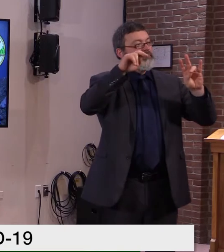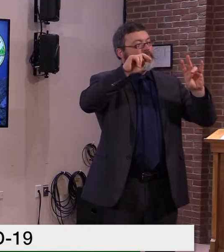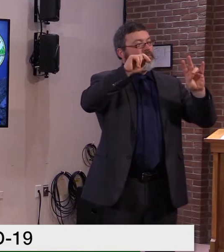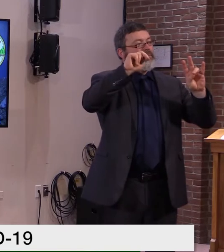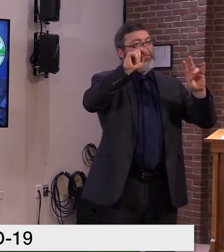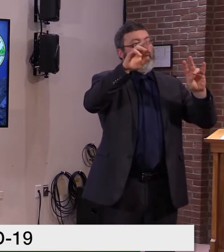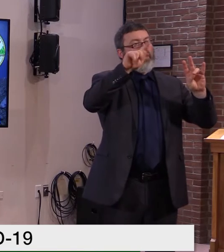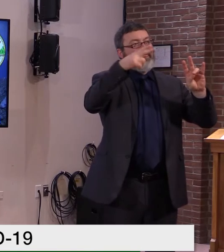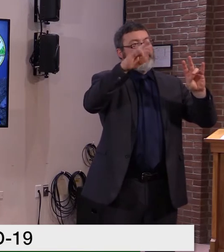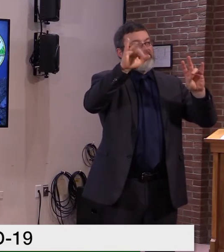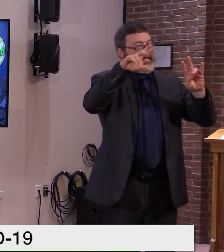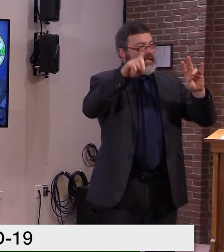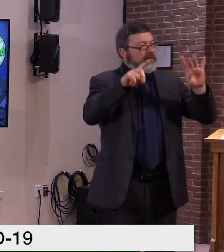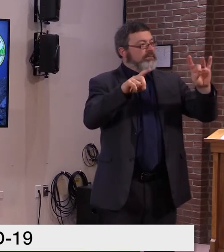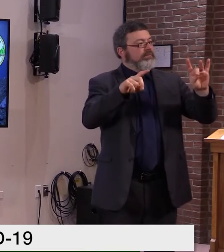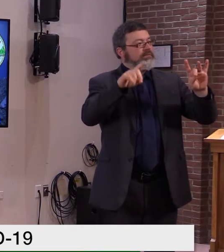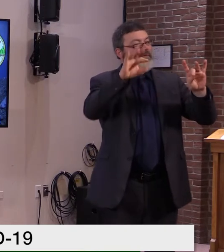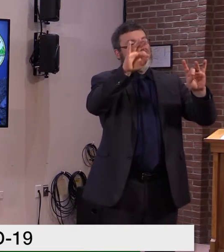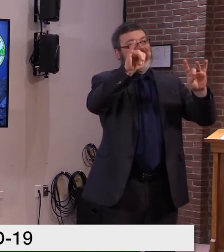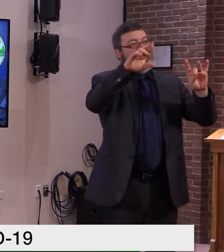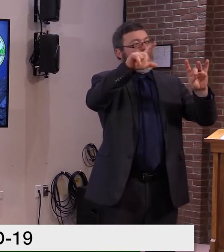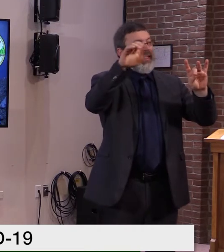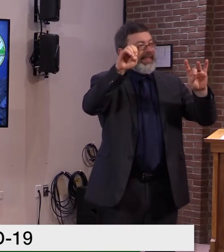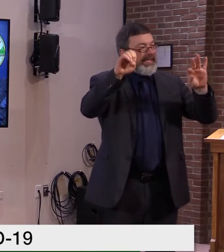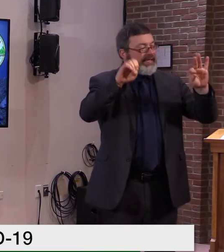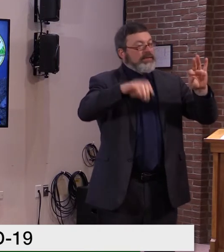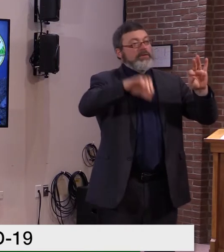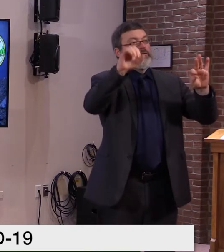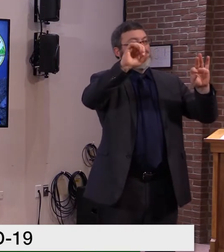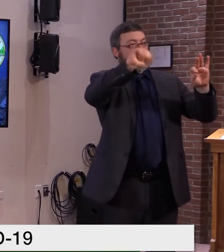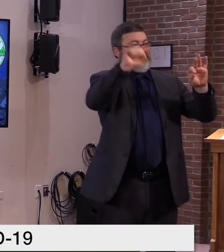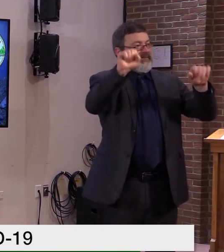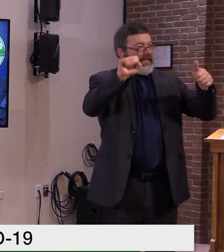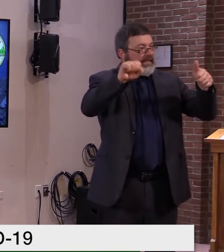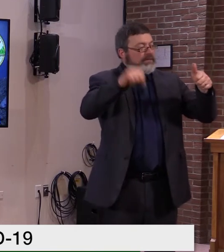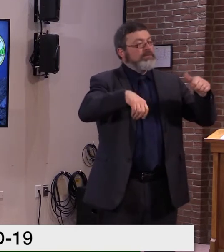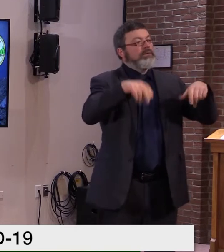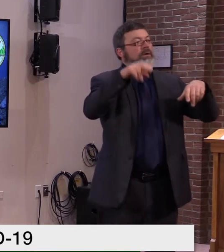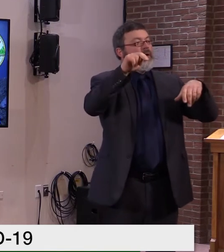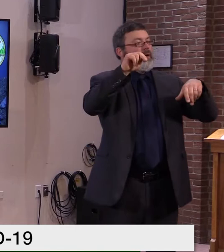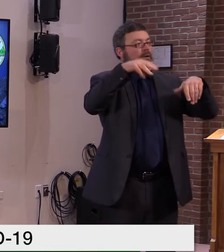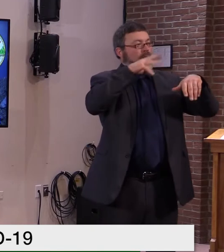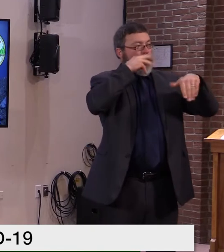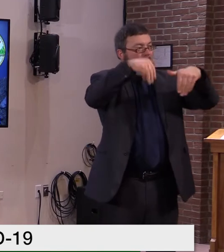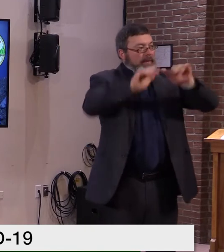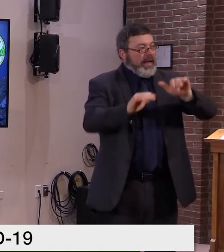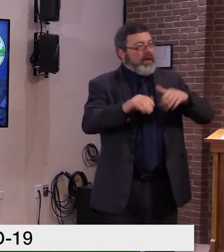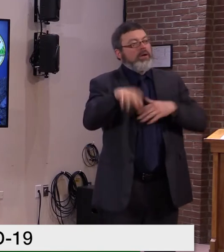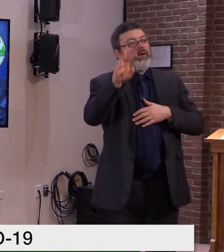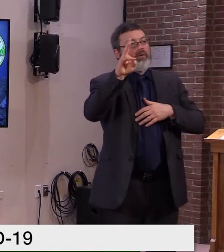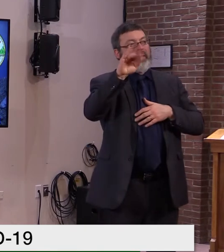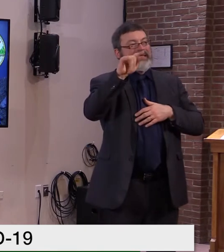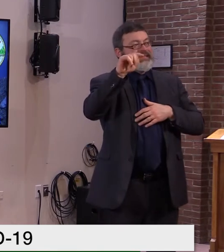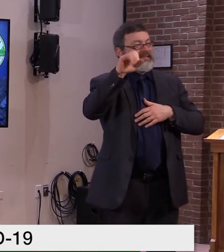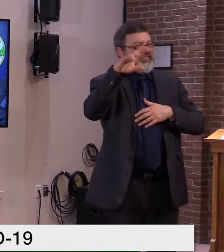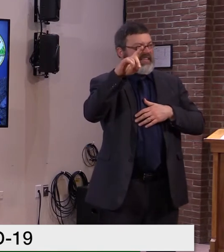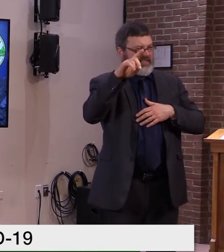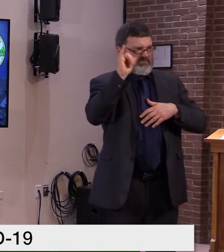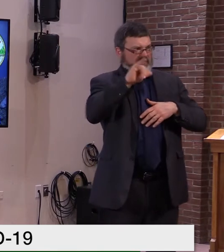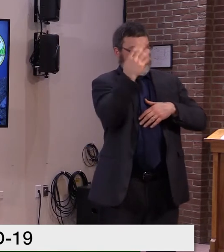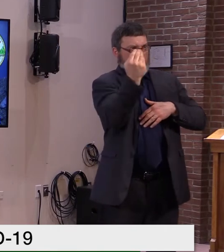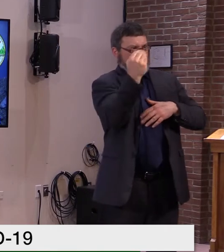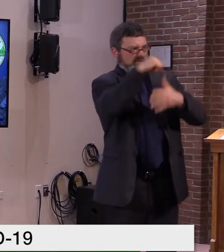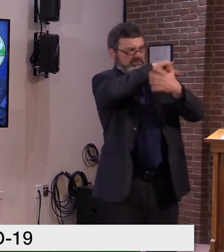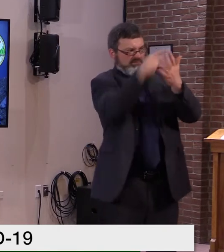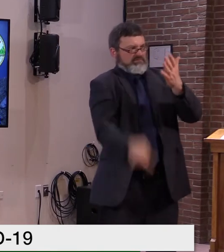Waterbury, Springfield, Middlebury, and Waitsfield. Providing local, easy, accessible testing to Vermonters